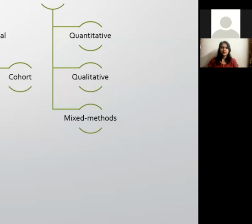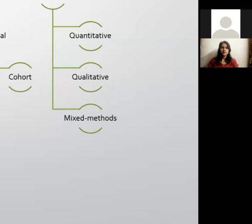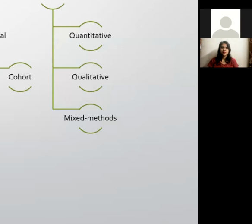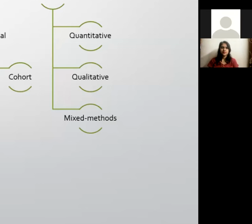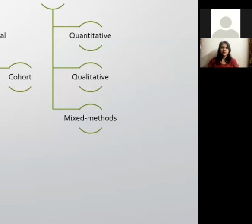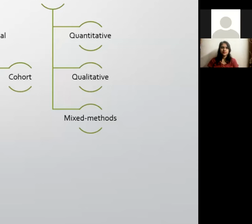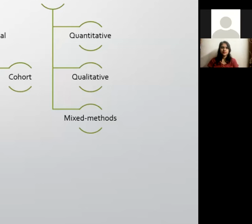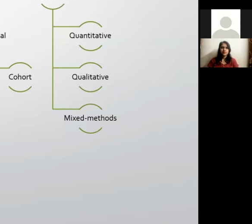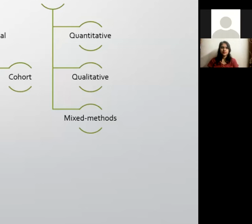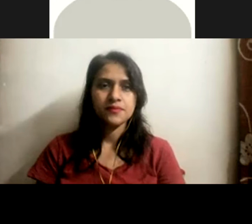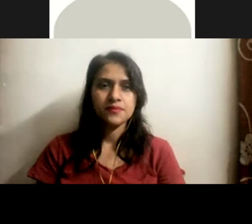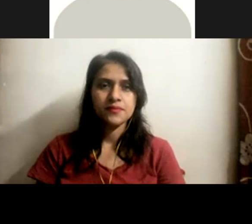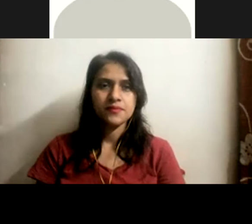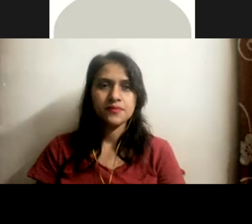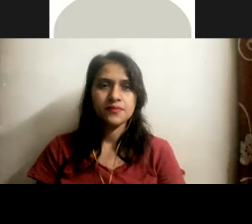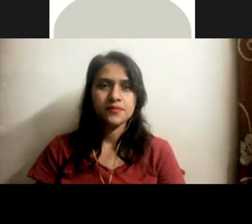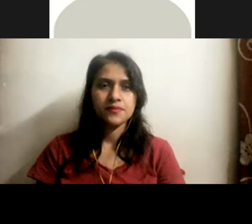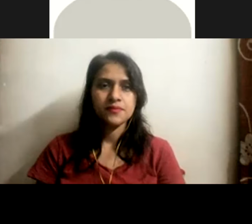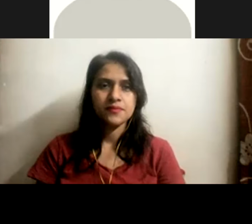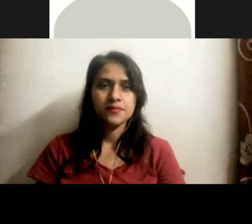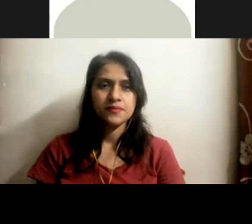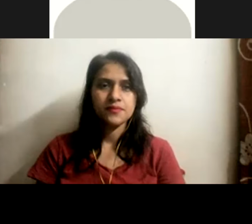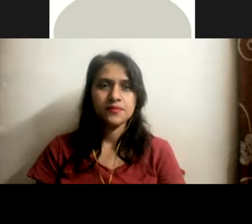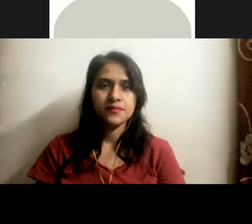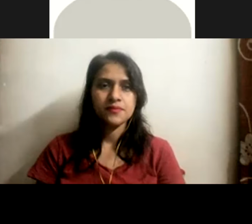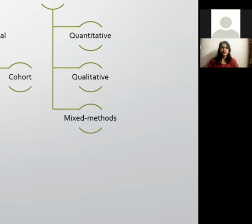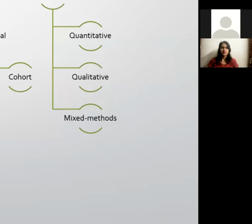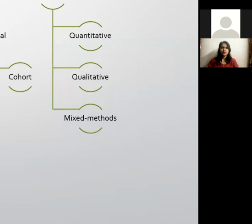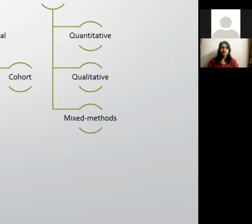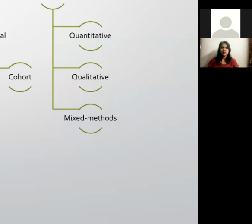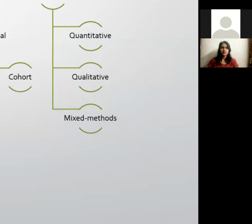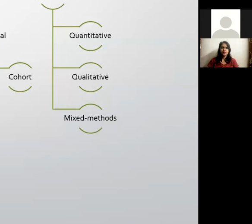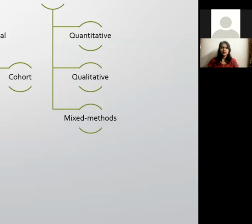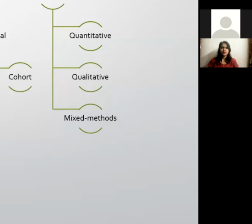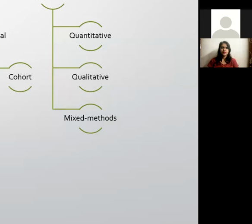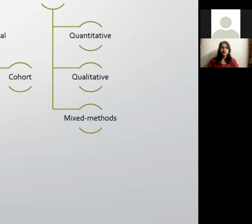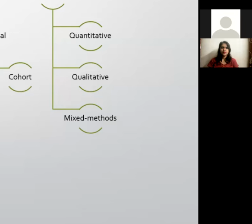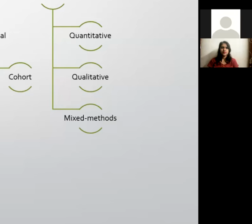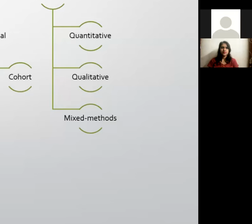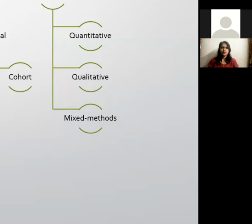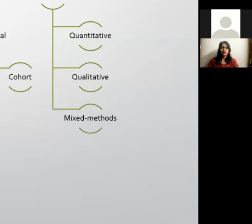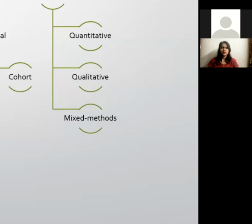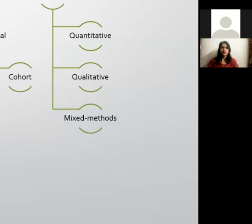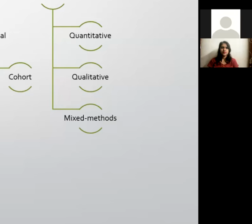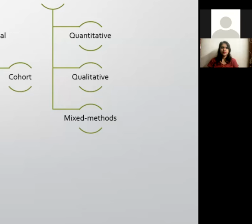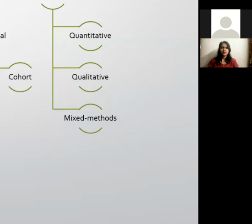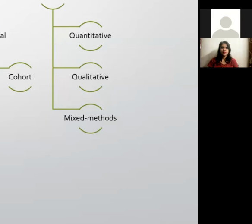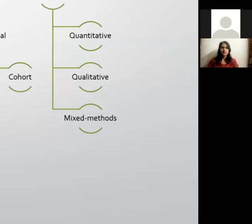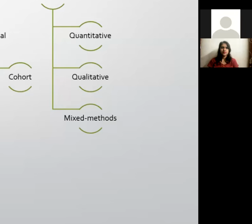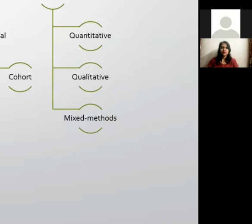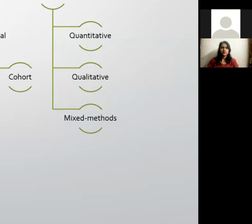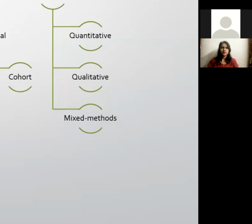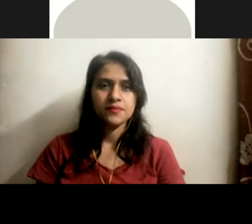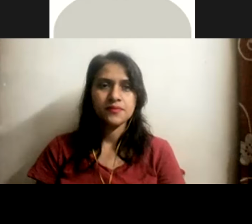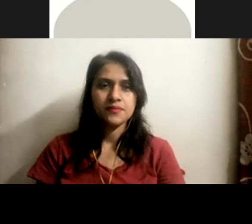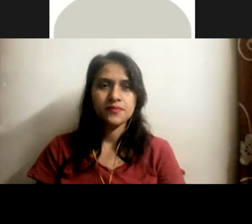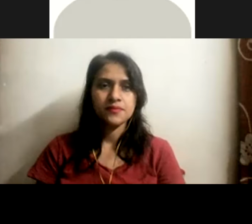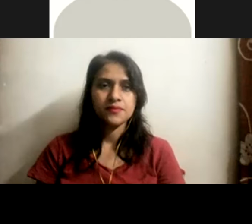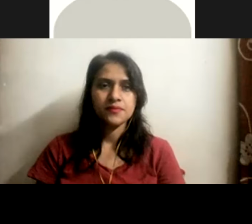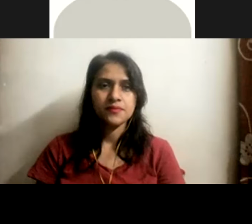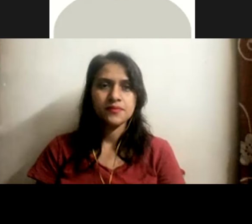Then the purpose of the research. Here, the purpose means what kind of questions you are asking in your research. Are you